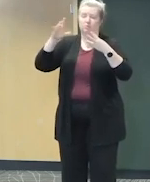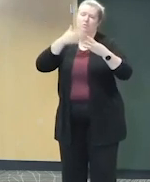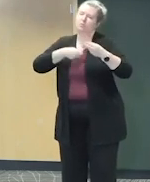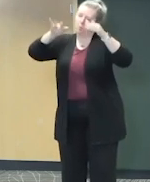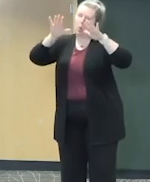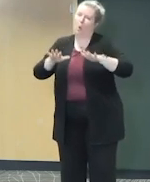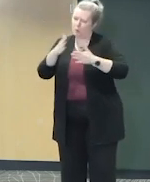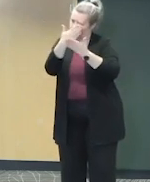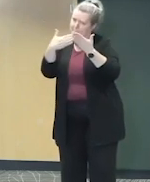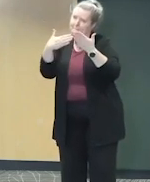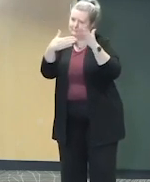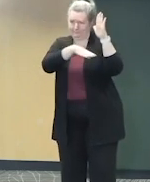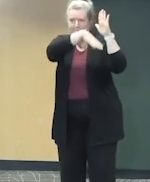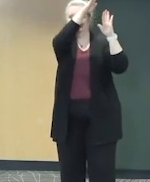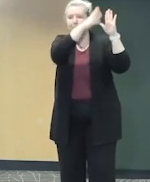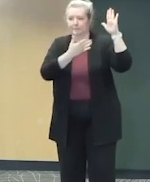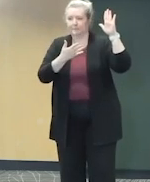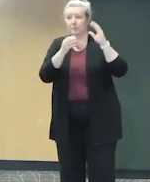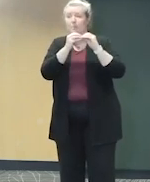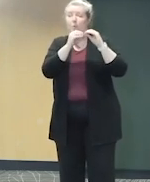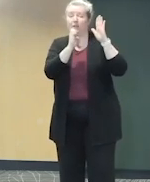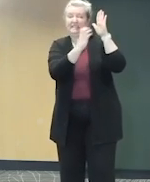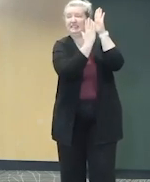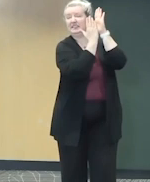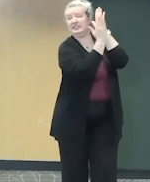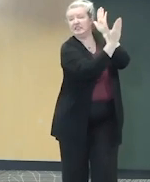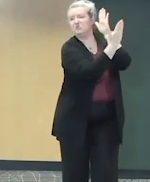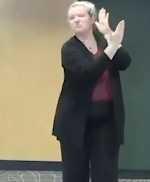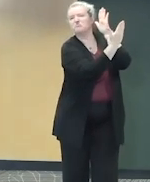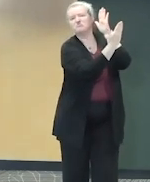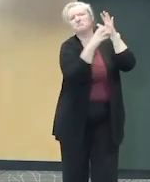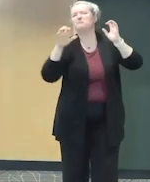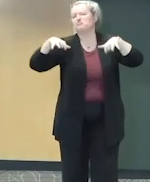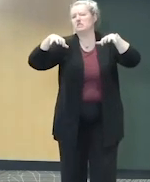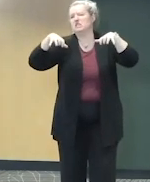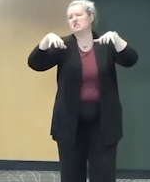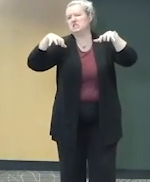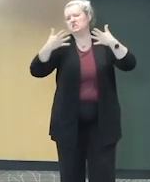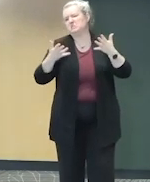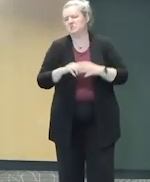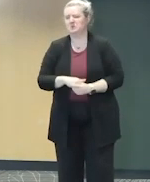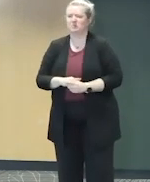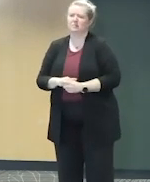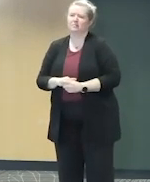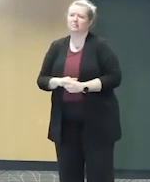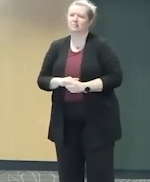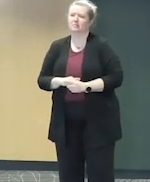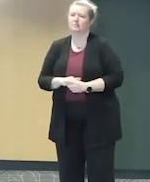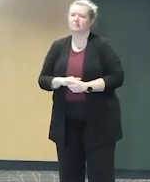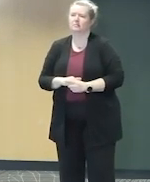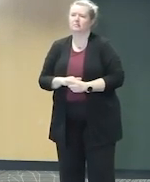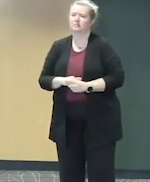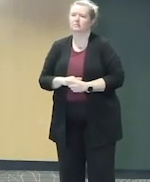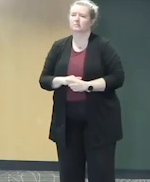coast, again, the storm appears to be shaping up to be mostly rain. Commercial vehicle travel restrictions will be